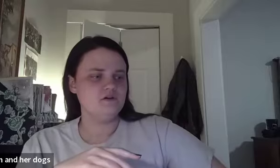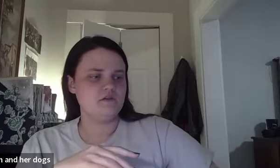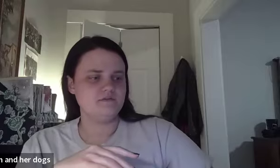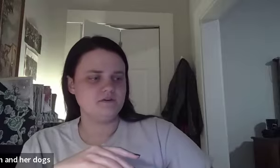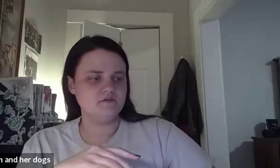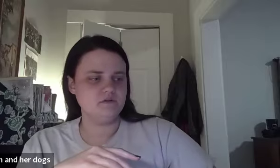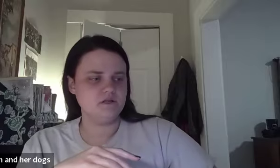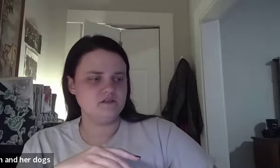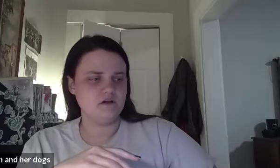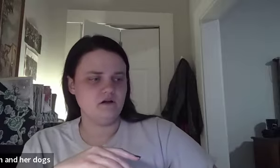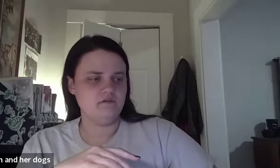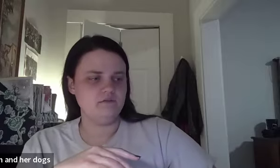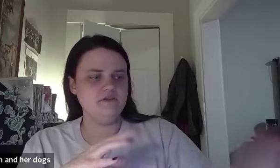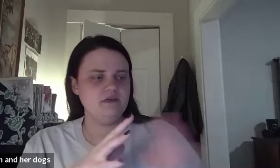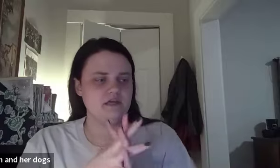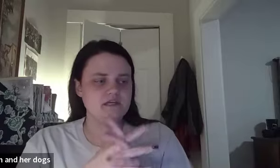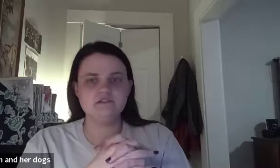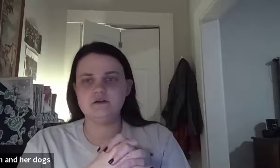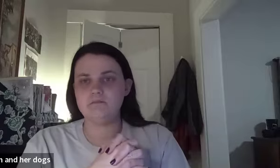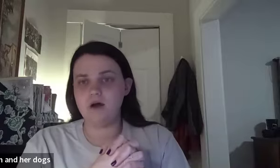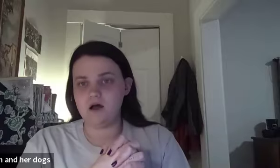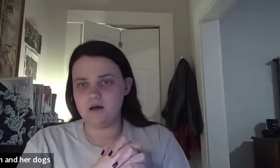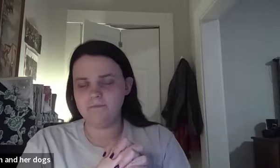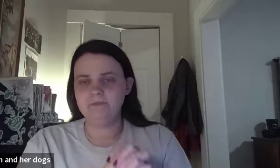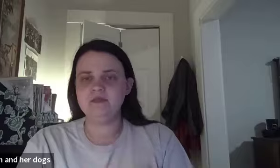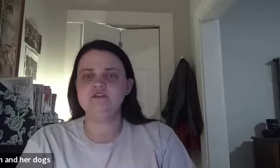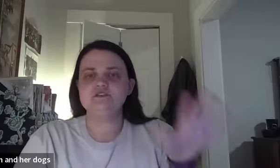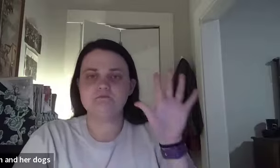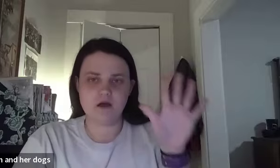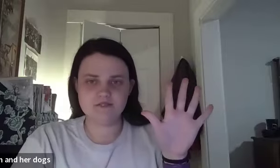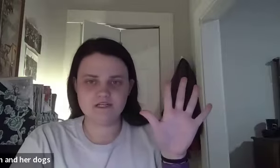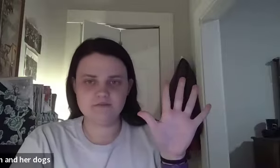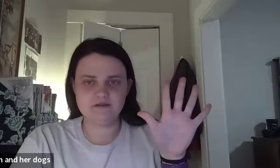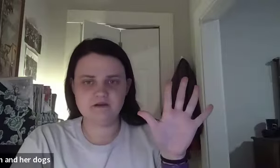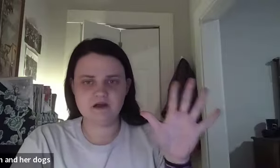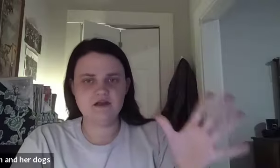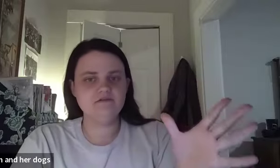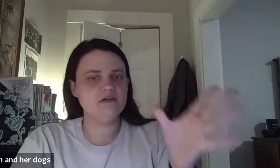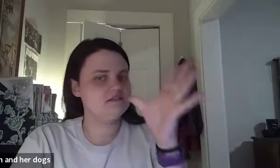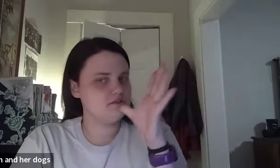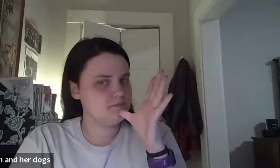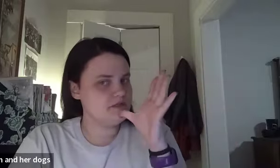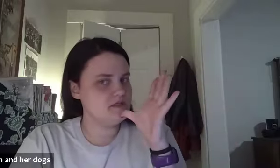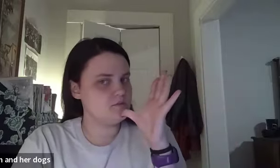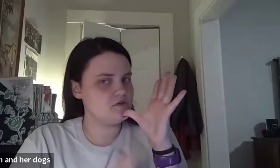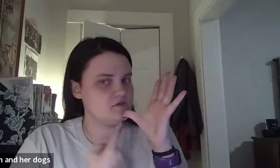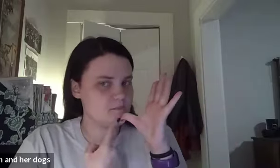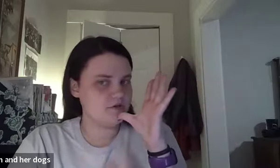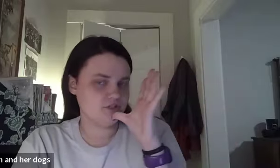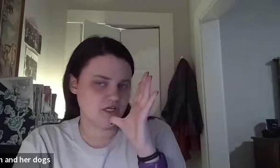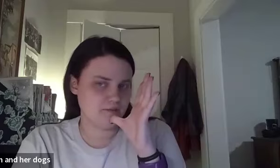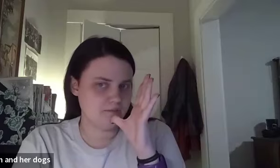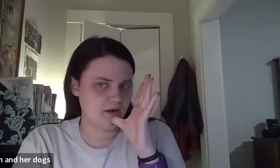So the first thing we're going to start off with is mom. So mom is going to be a five. It's going to be with your thumb on your chin.